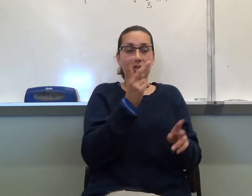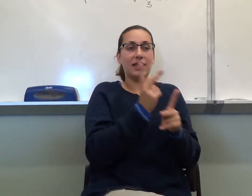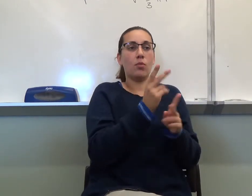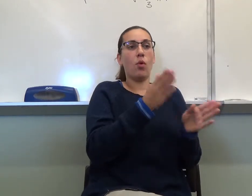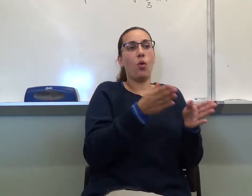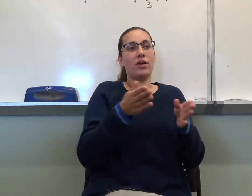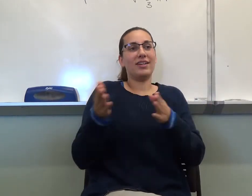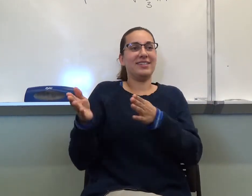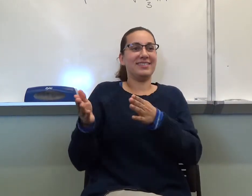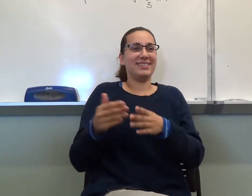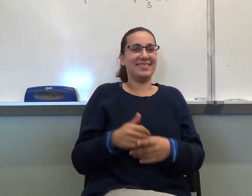So the data is readable.